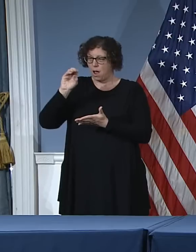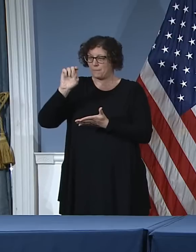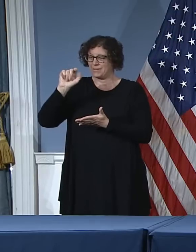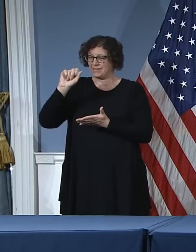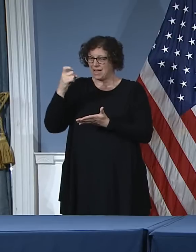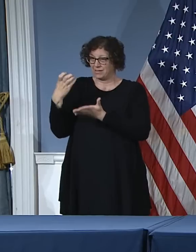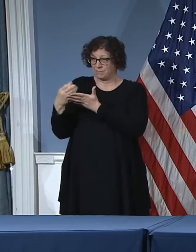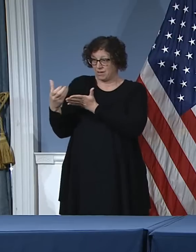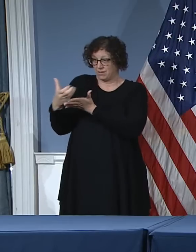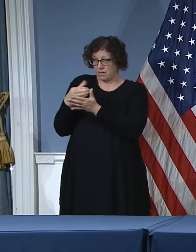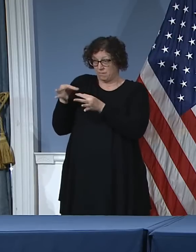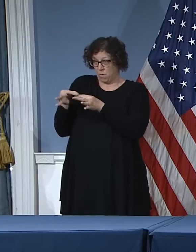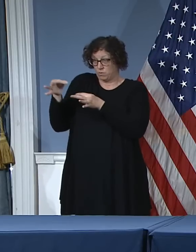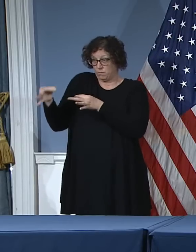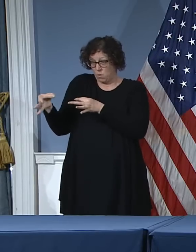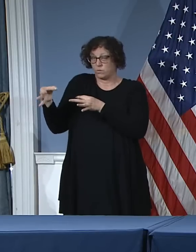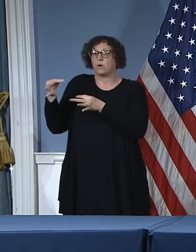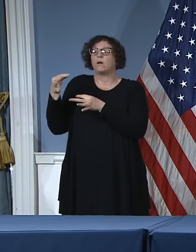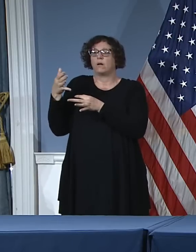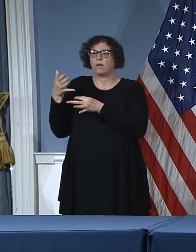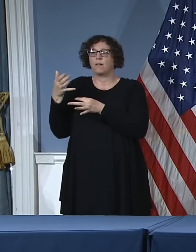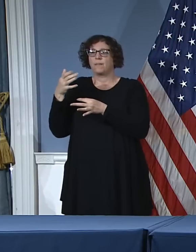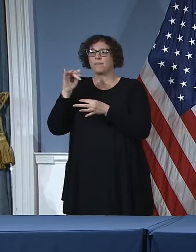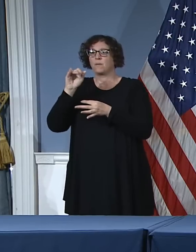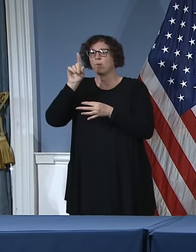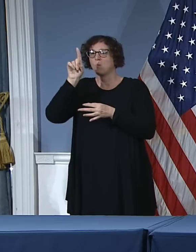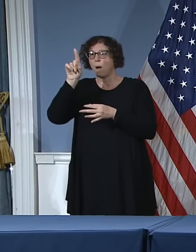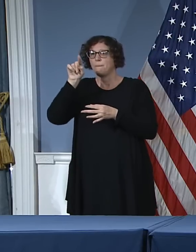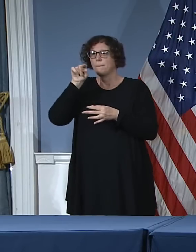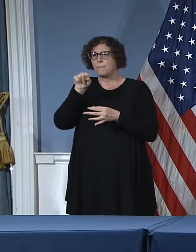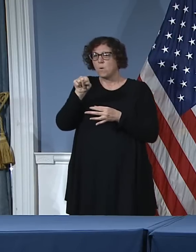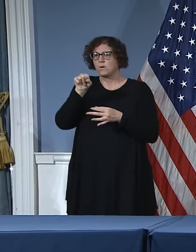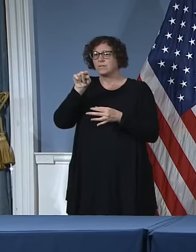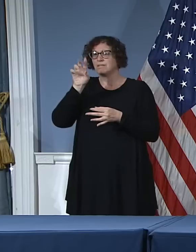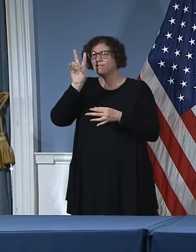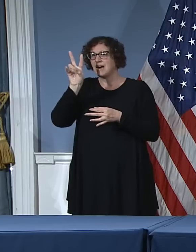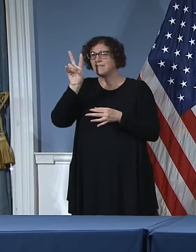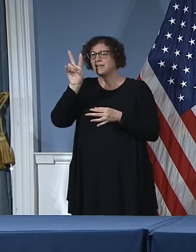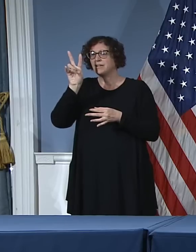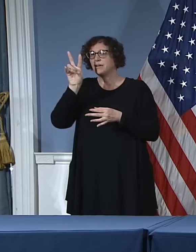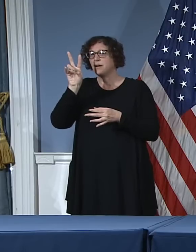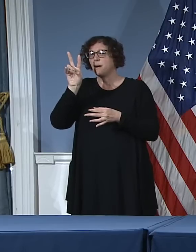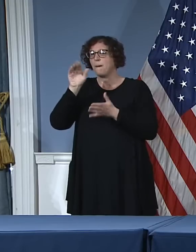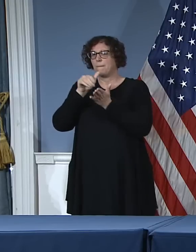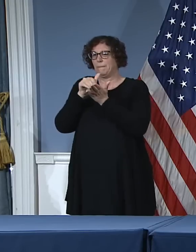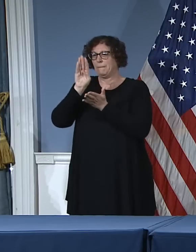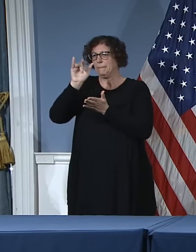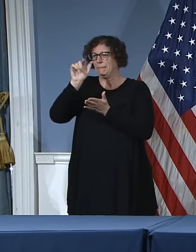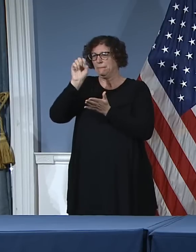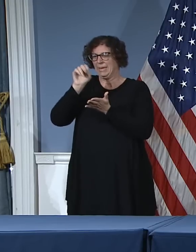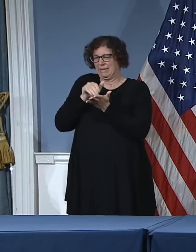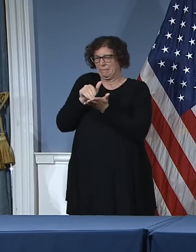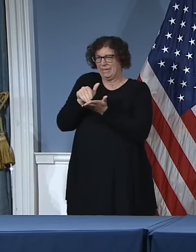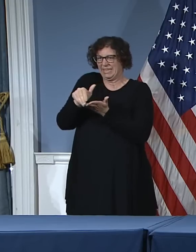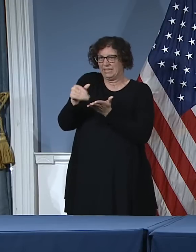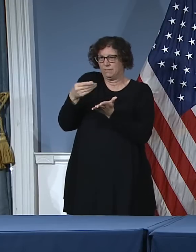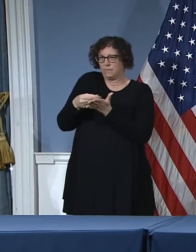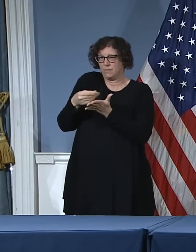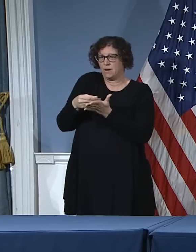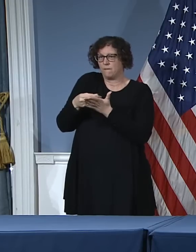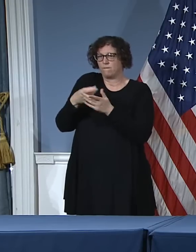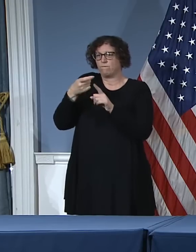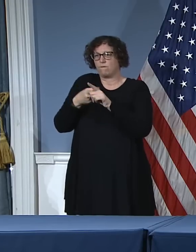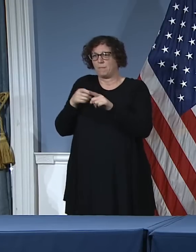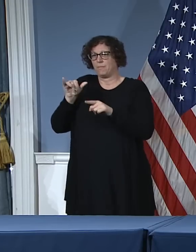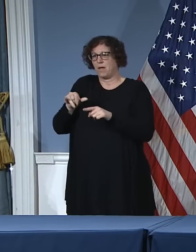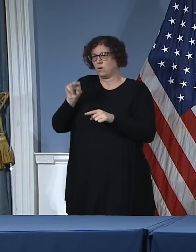billion of revenue away from New York City at the height of the coronavirus crisis.